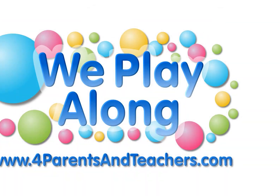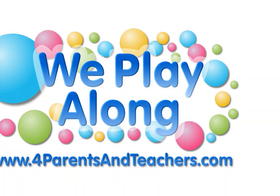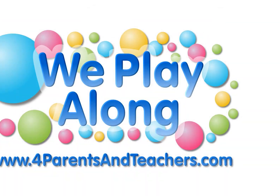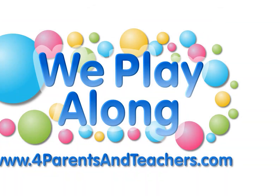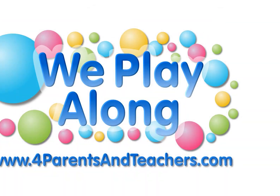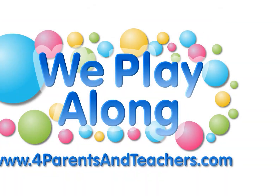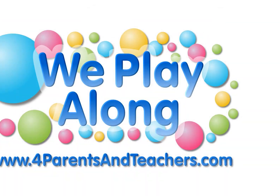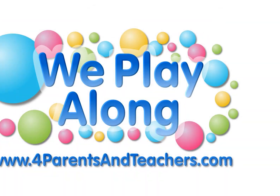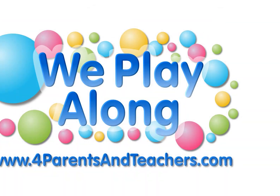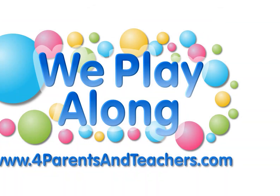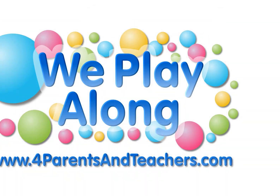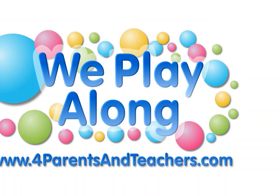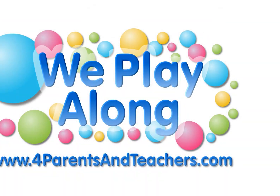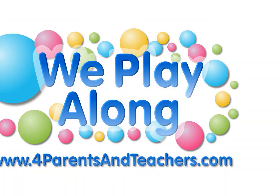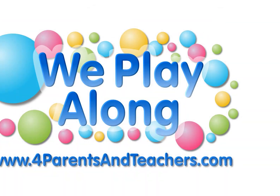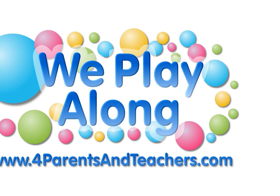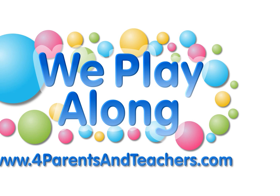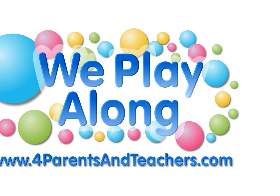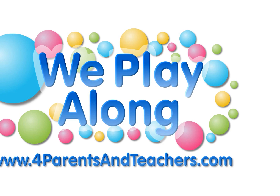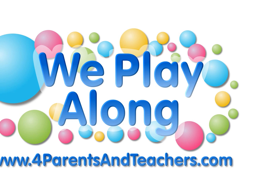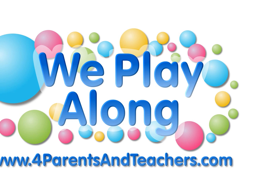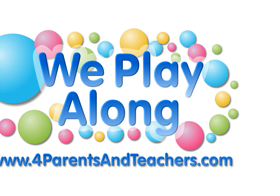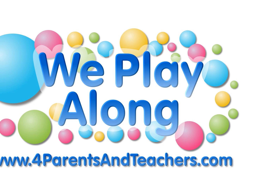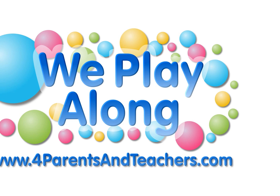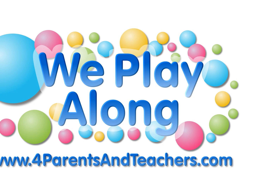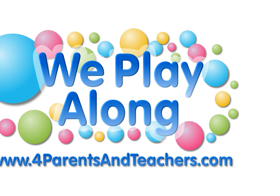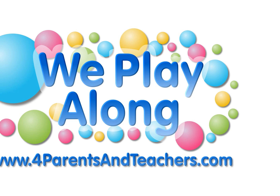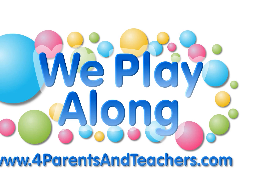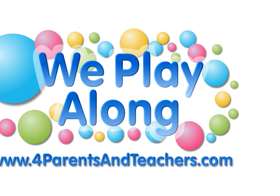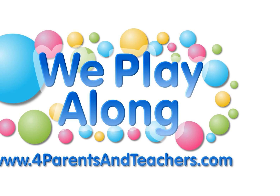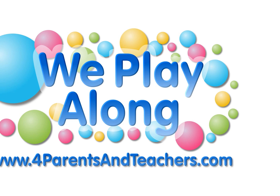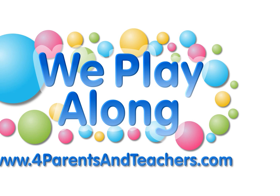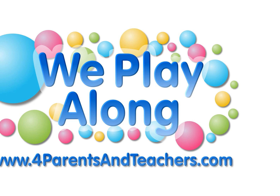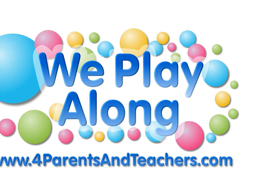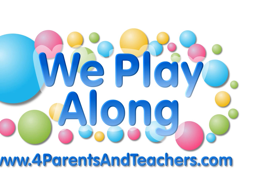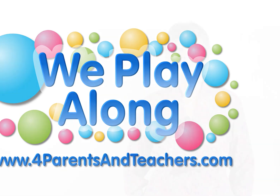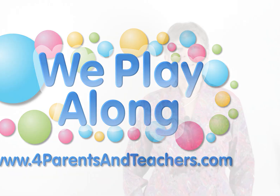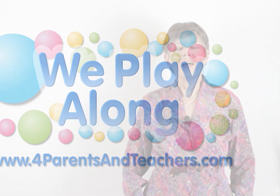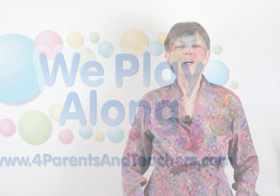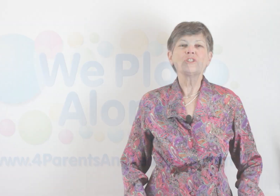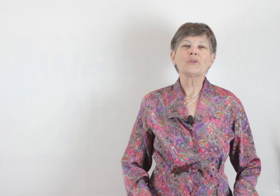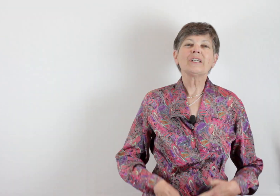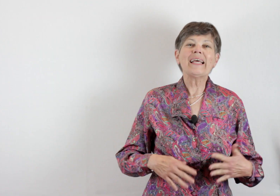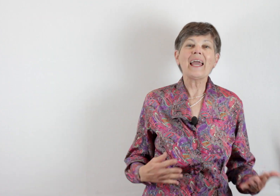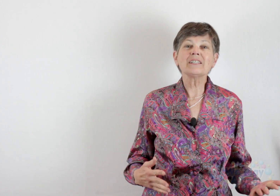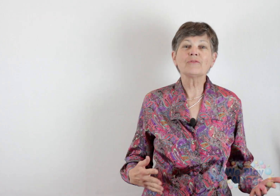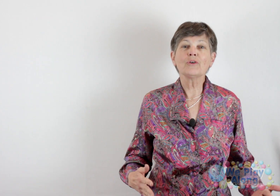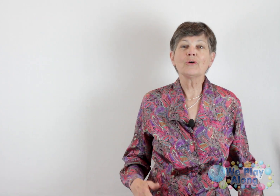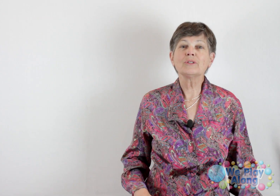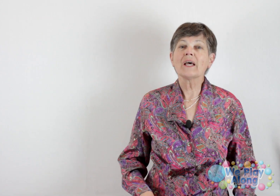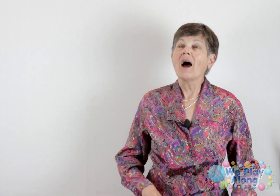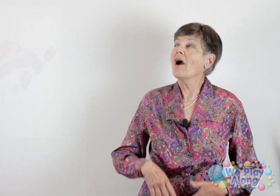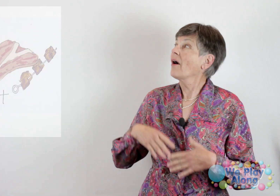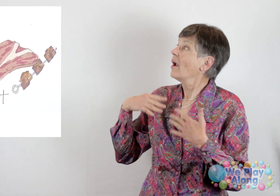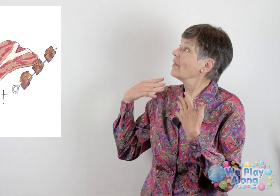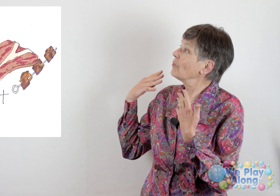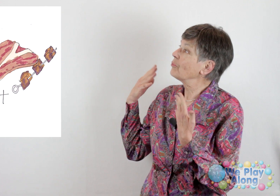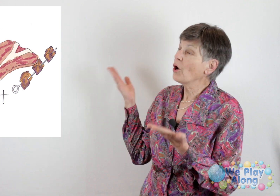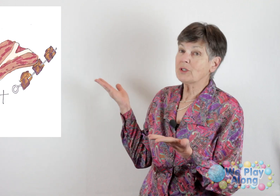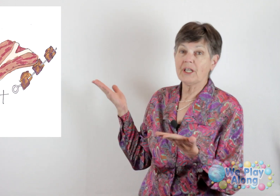along. Come on and play along. Play, play, play along. Come on and play along. So today's foods are all in the protein